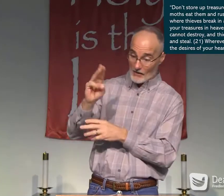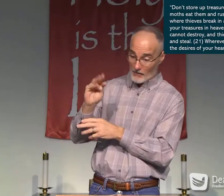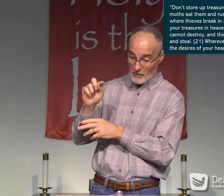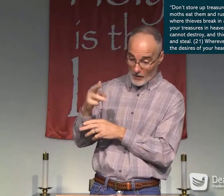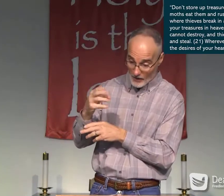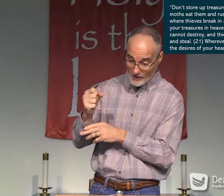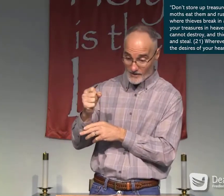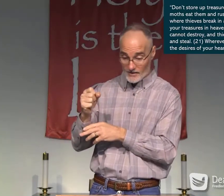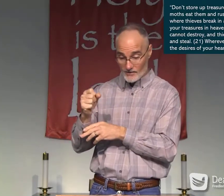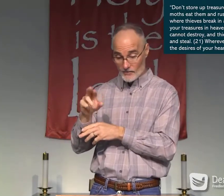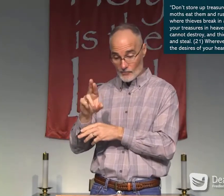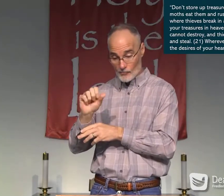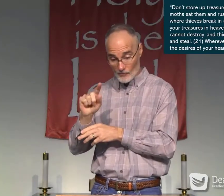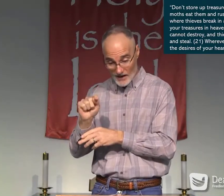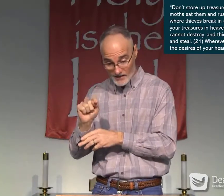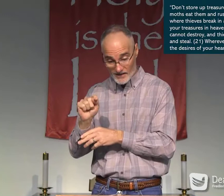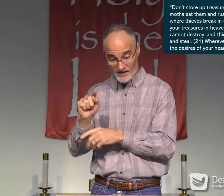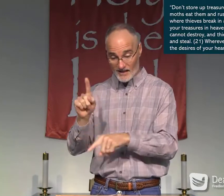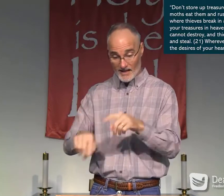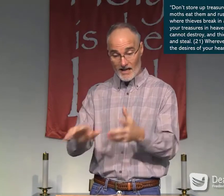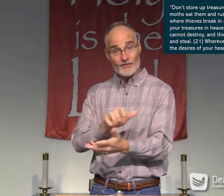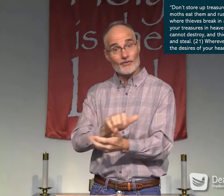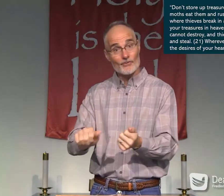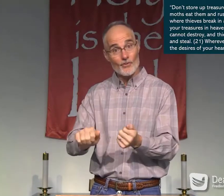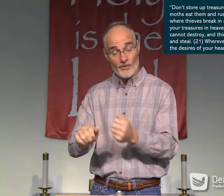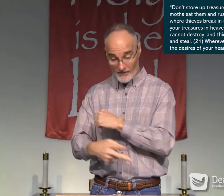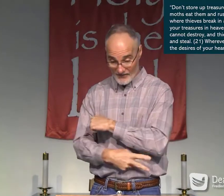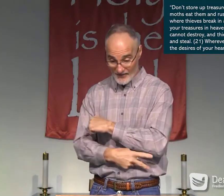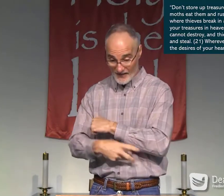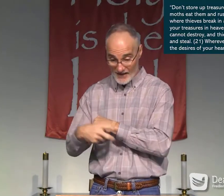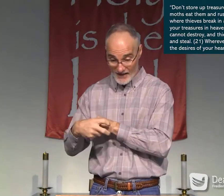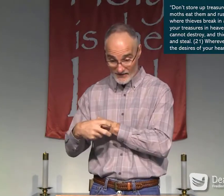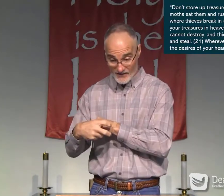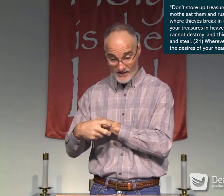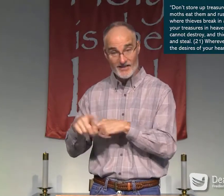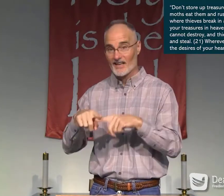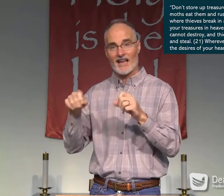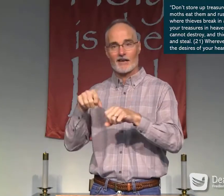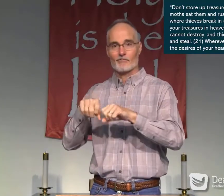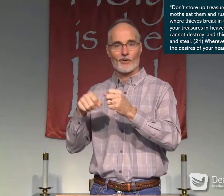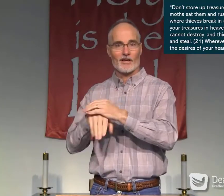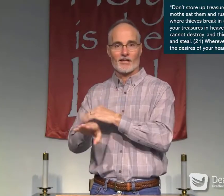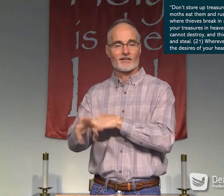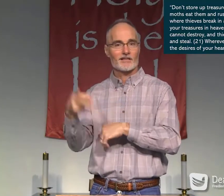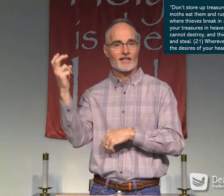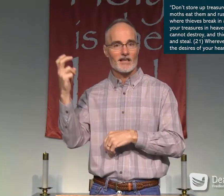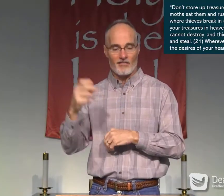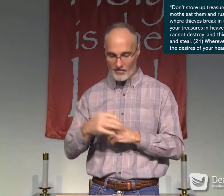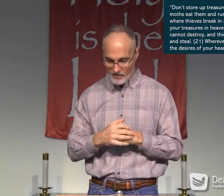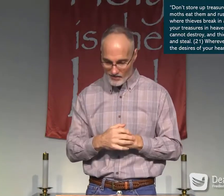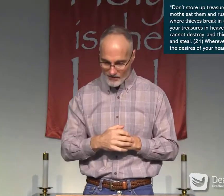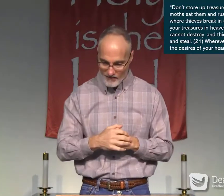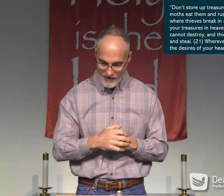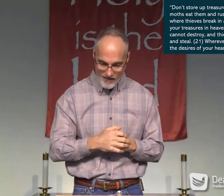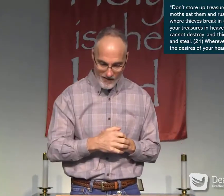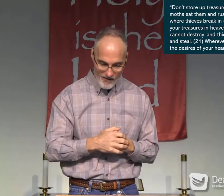where moths and rust cannot destroy, and thieves do not break in and steal.